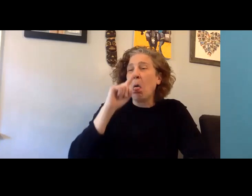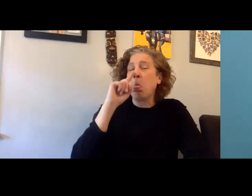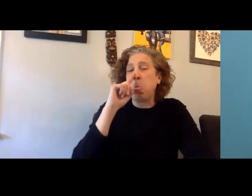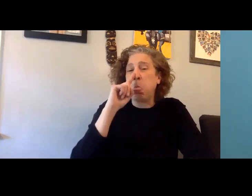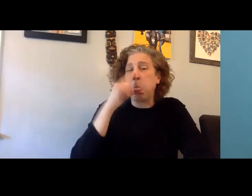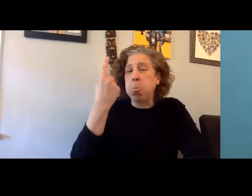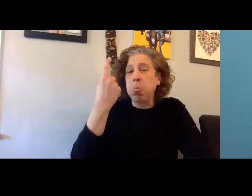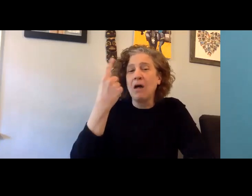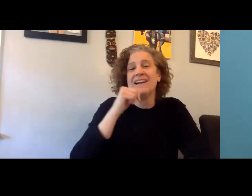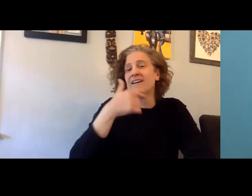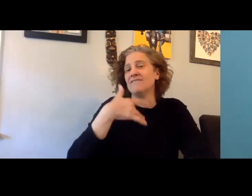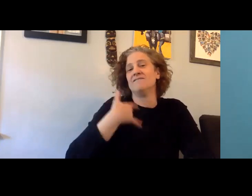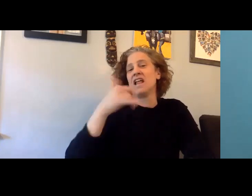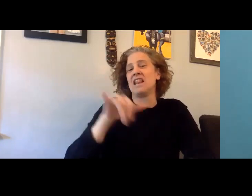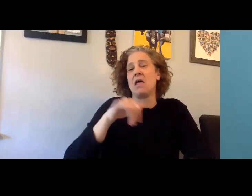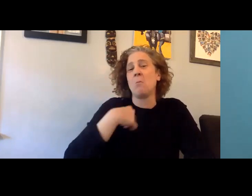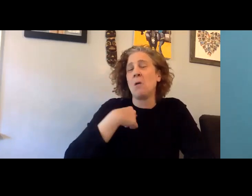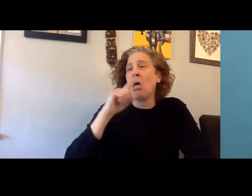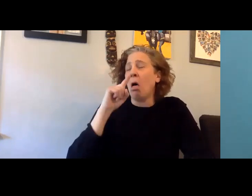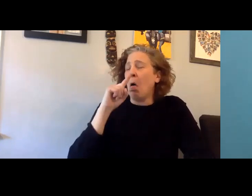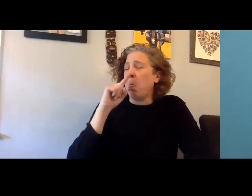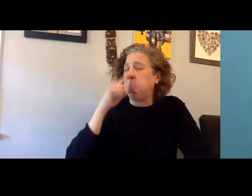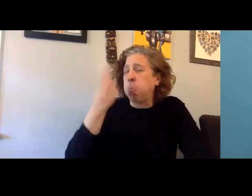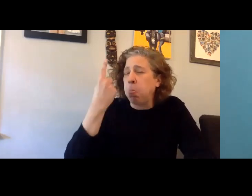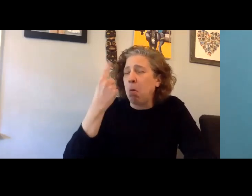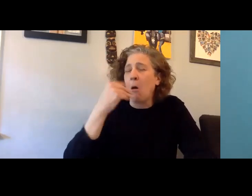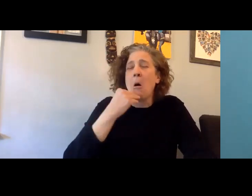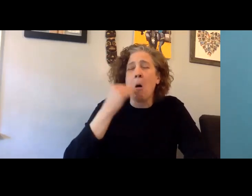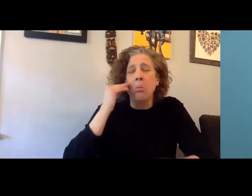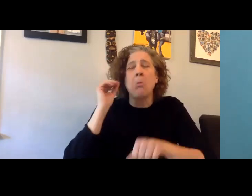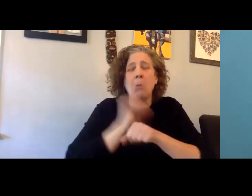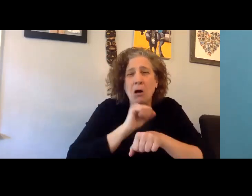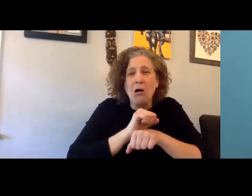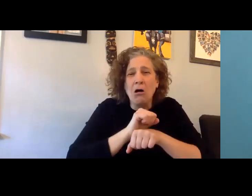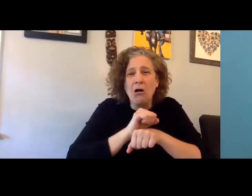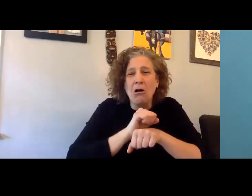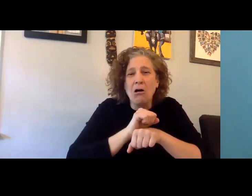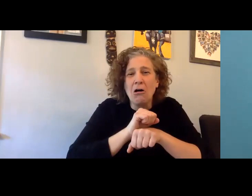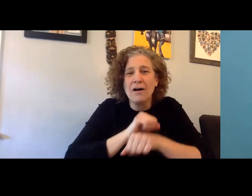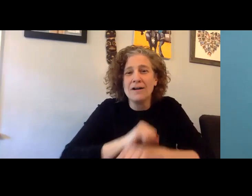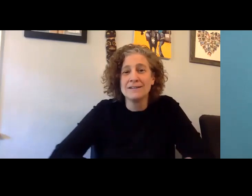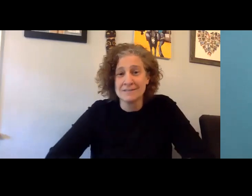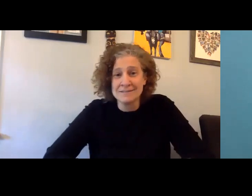Or I feel bored. I don't feel like doing it. I feel bored.